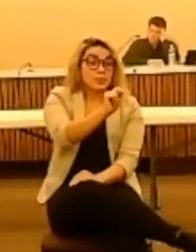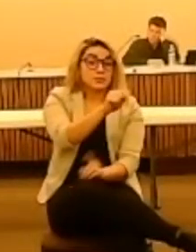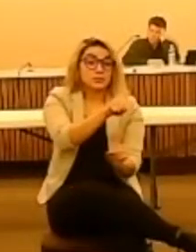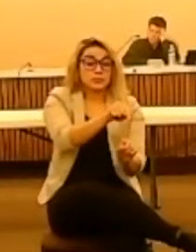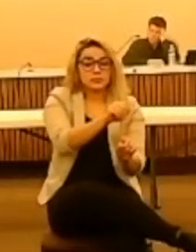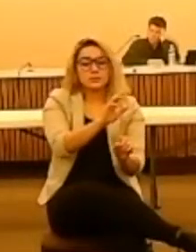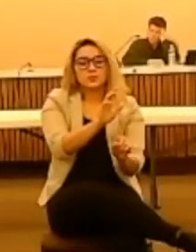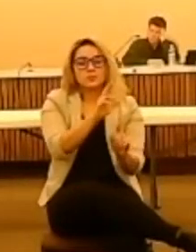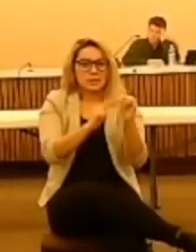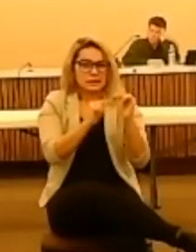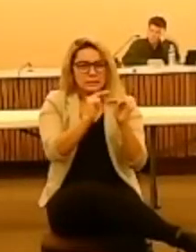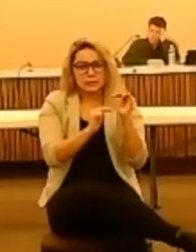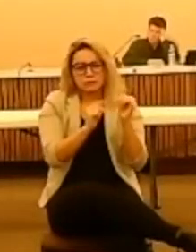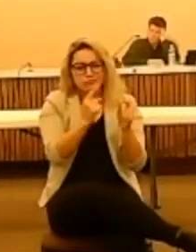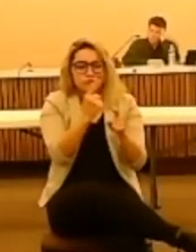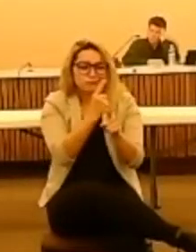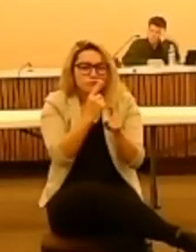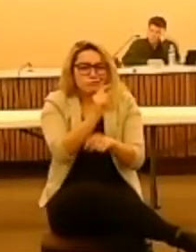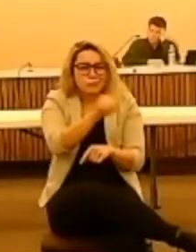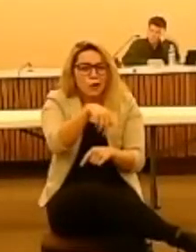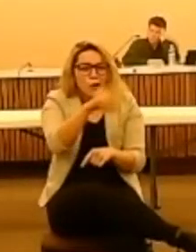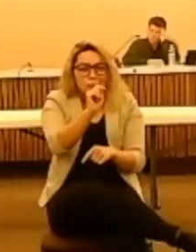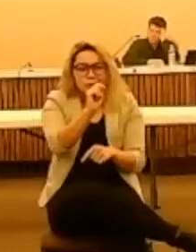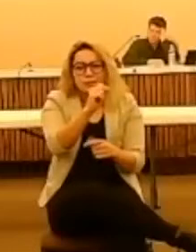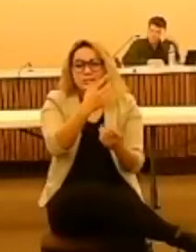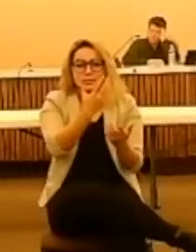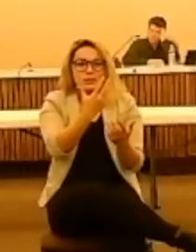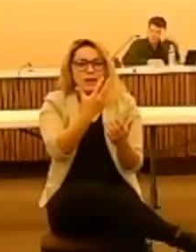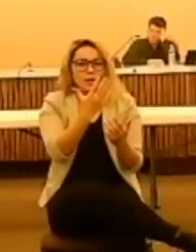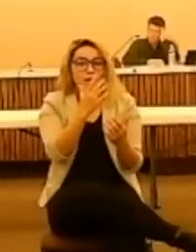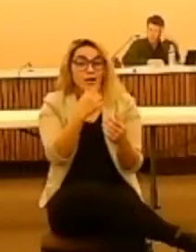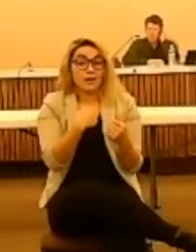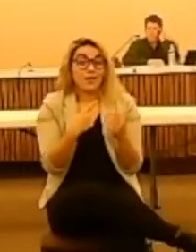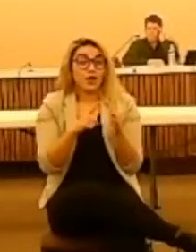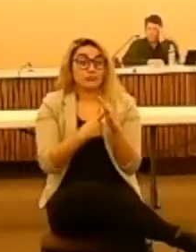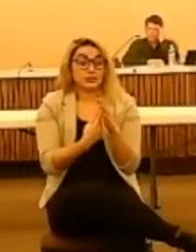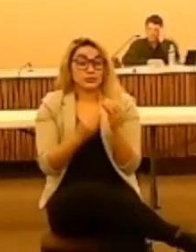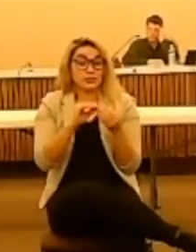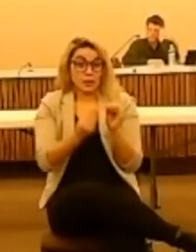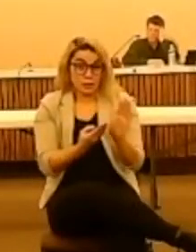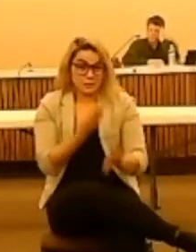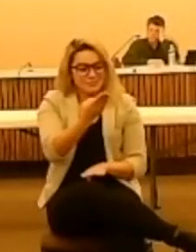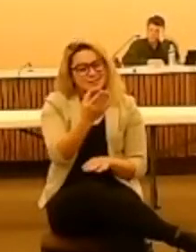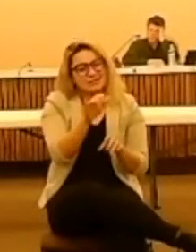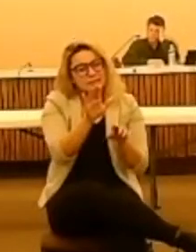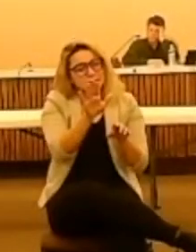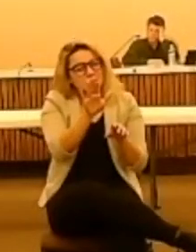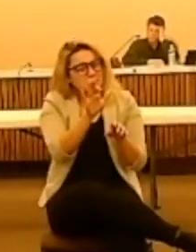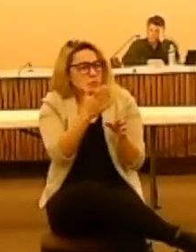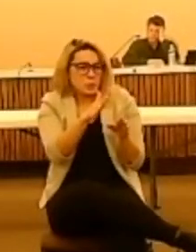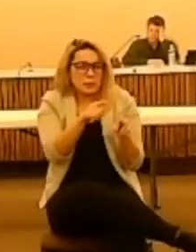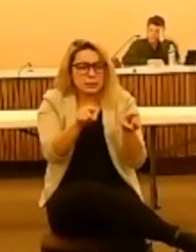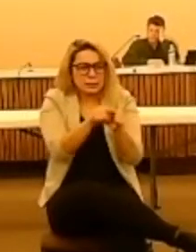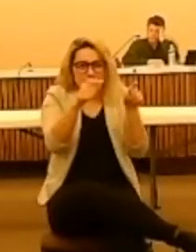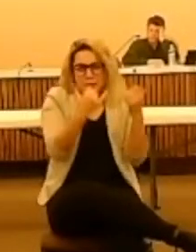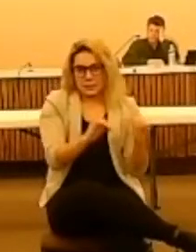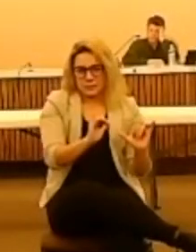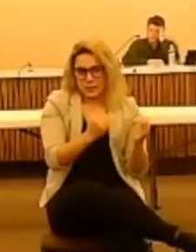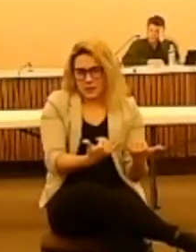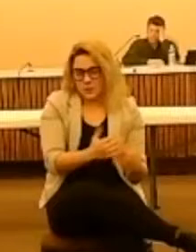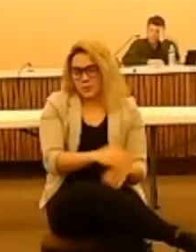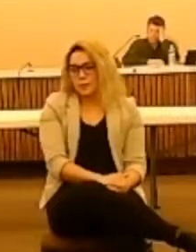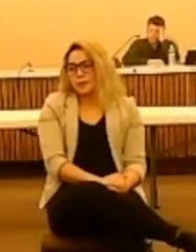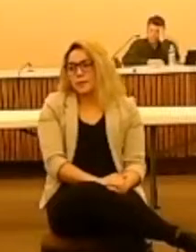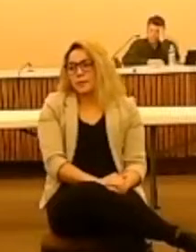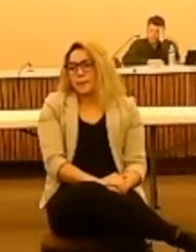close to what was allotted originally, and as are the townhomes, although it's a bit lower. The only real land use where there's a lot